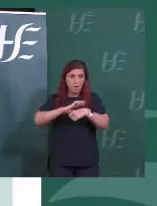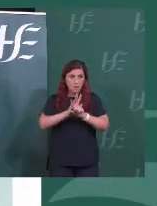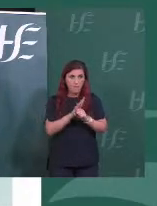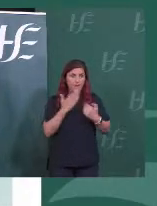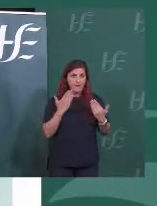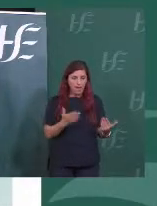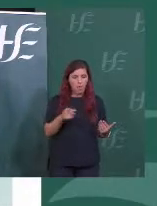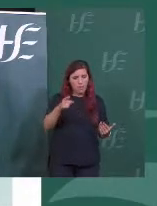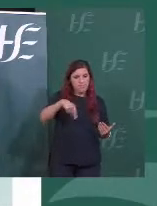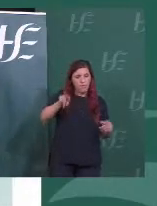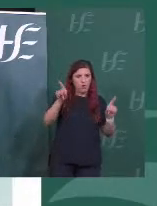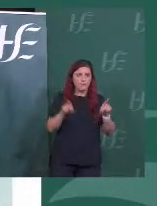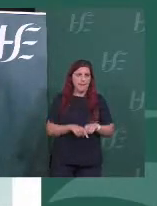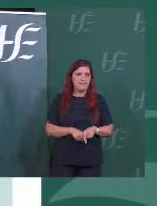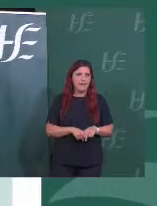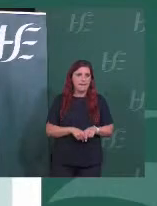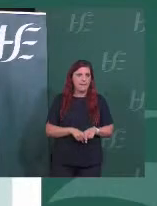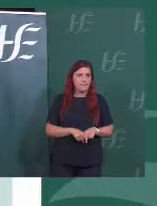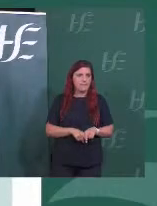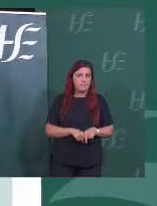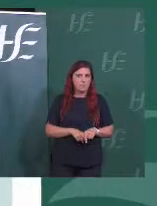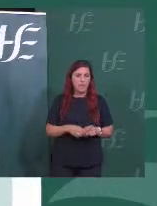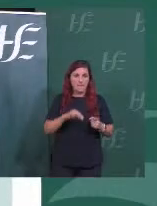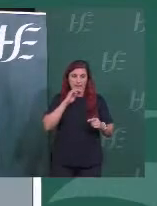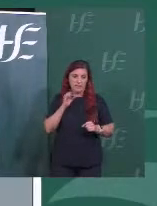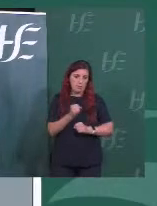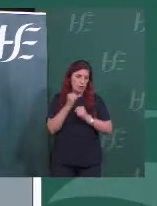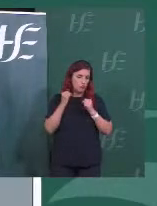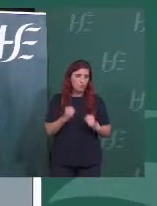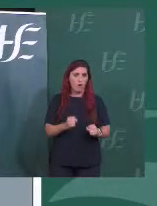B117. It is now the dominant variant in our country.